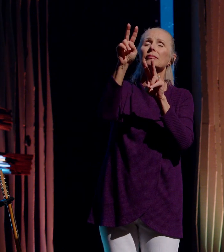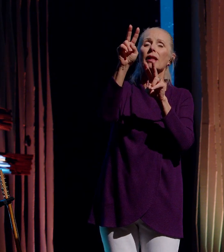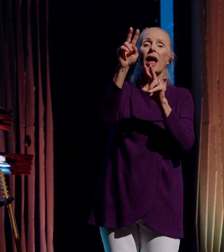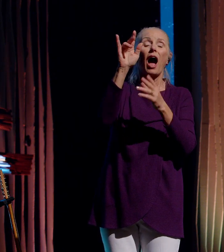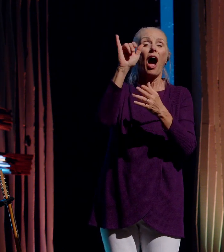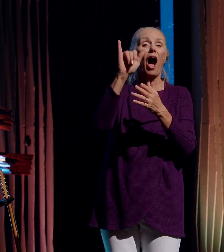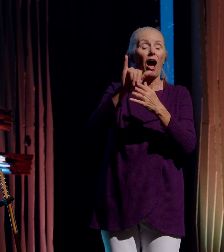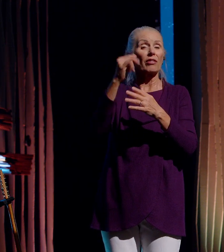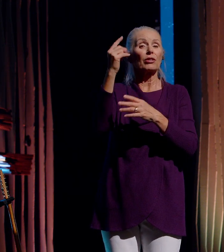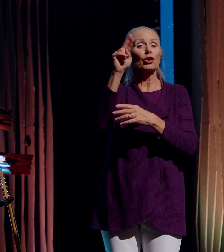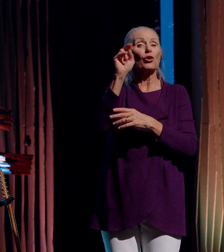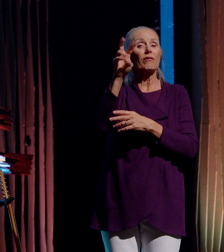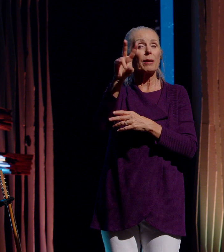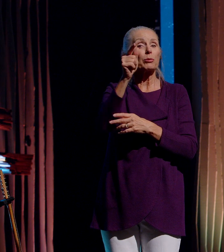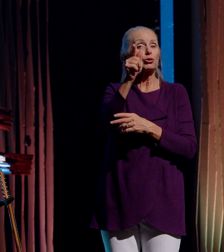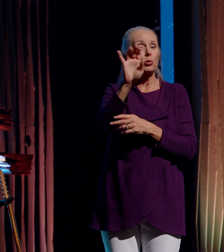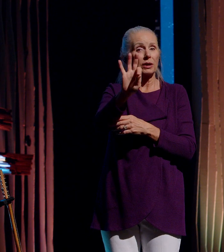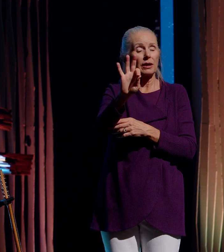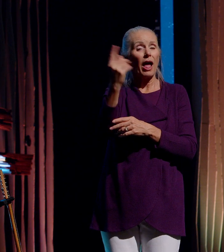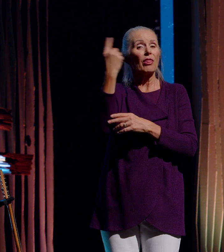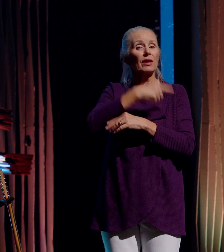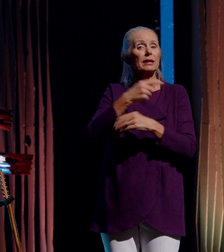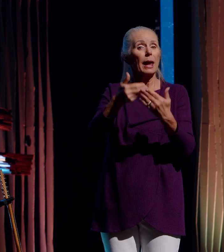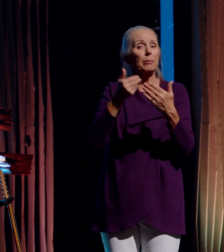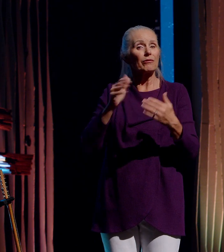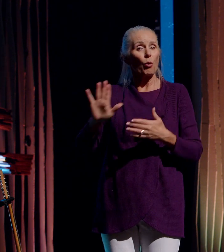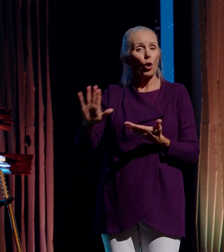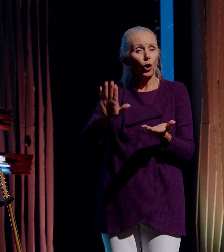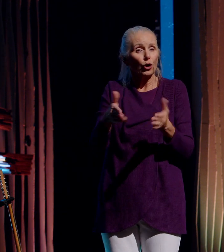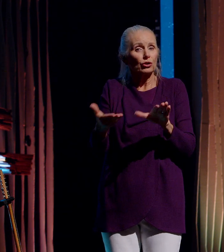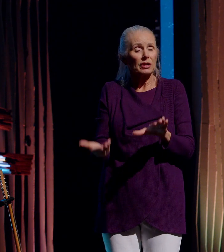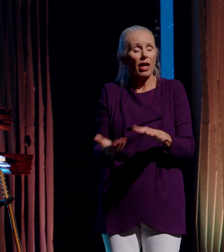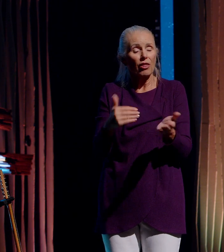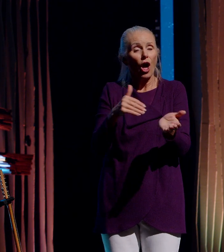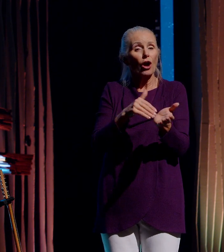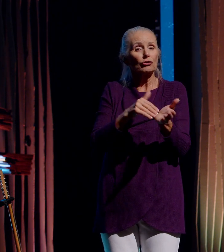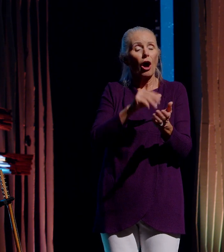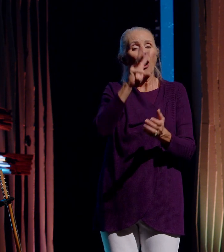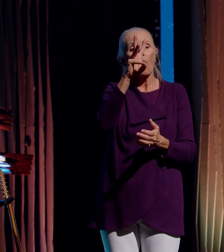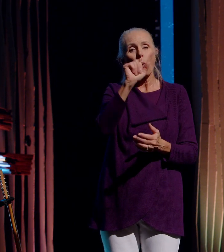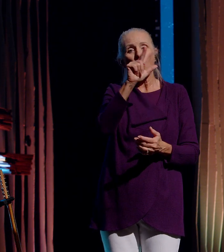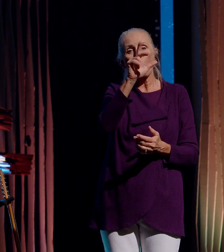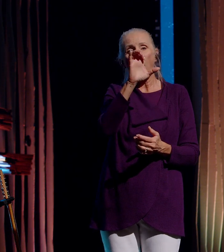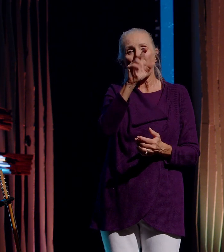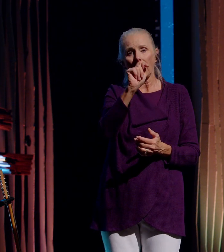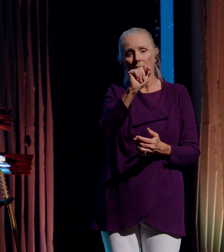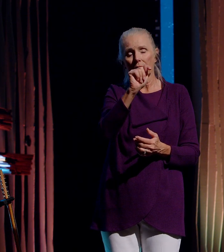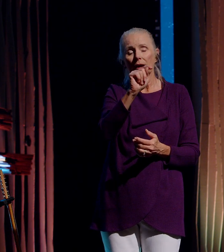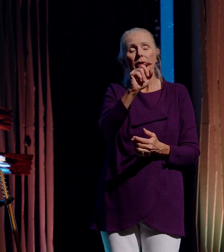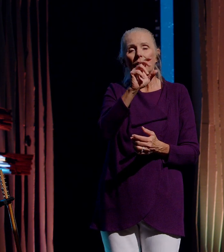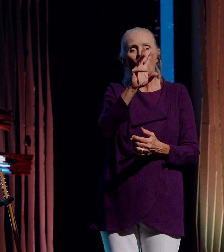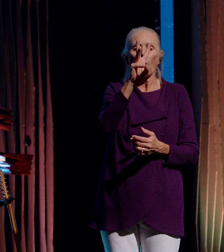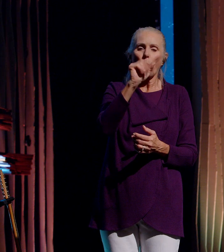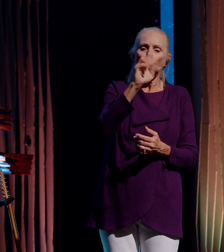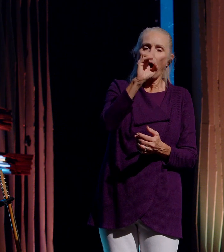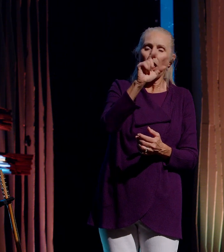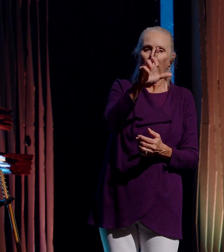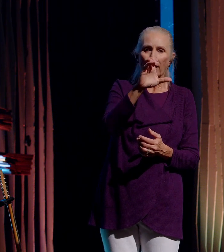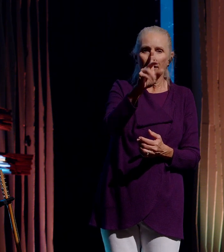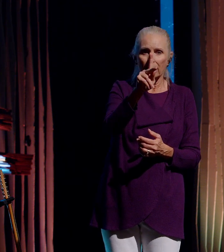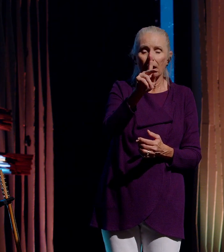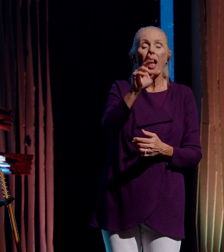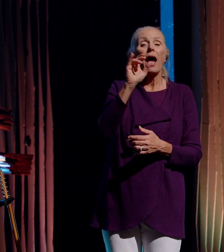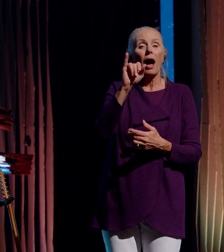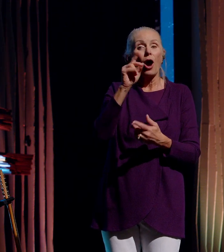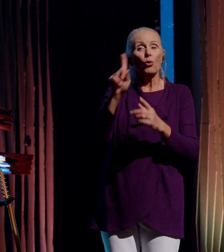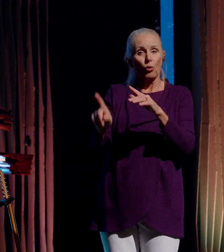of the 29th of November, the day before her death, Dr. Wallach, a friend of ours from Sermapur, who had lately arrived in the Isle